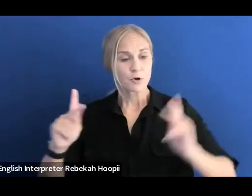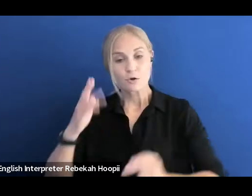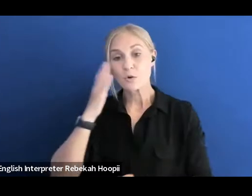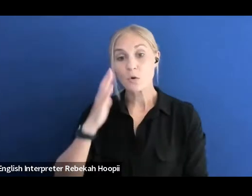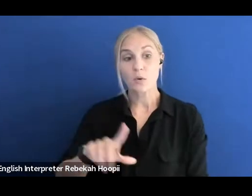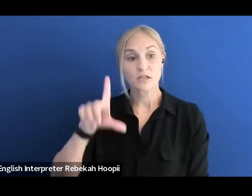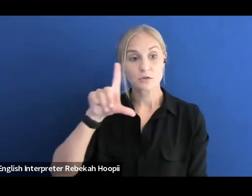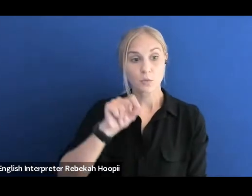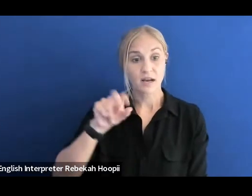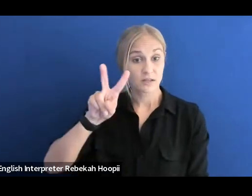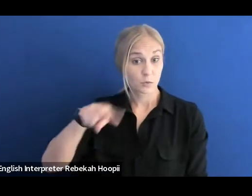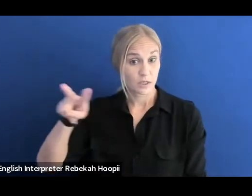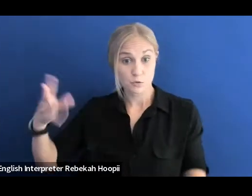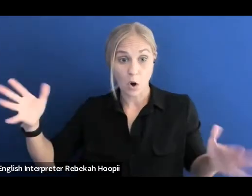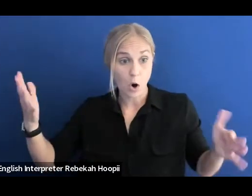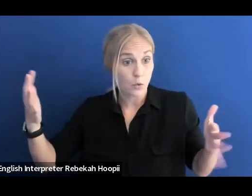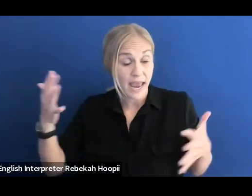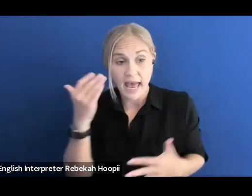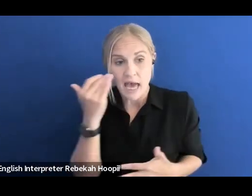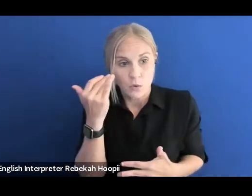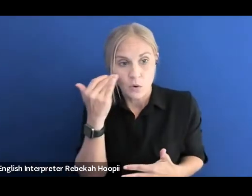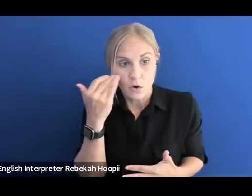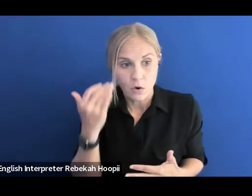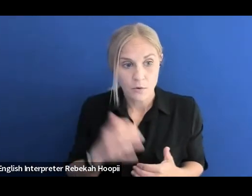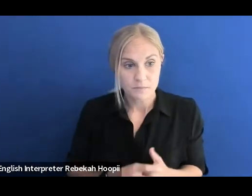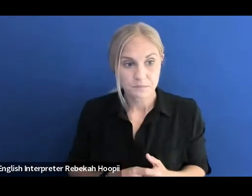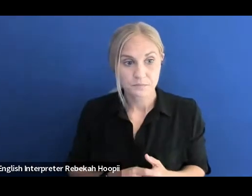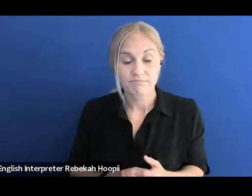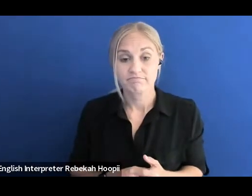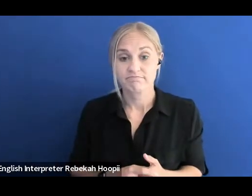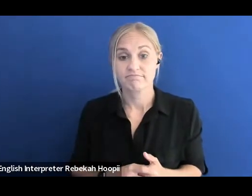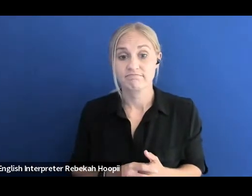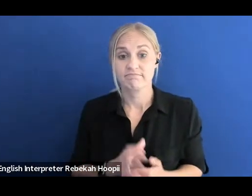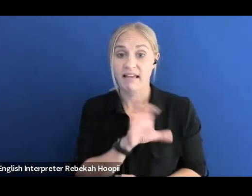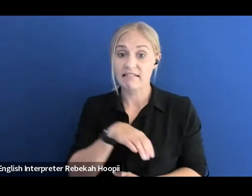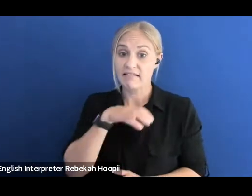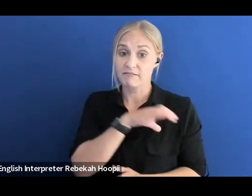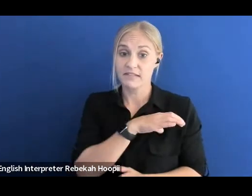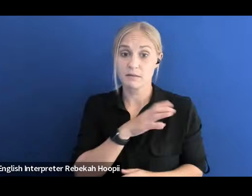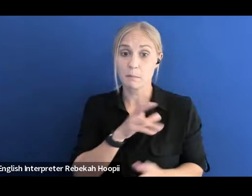2022, we already know that civilians are